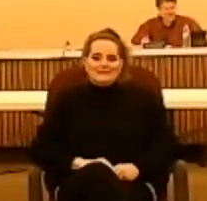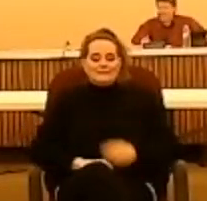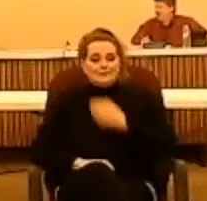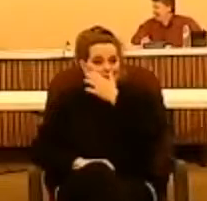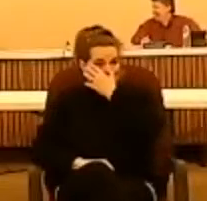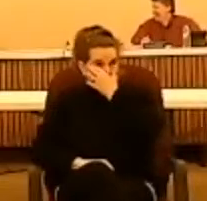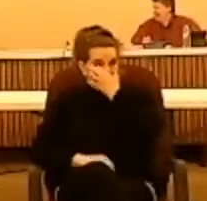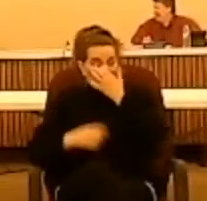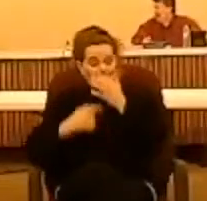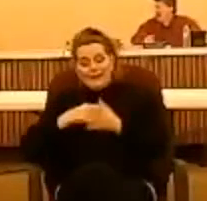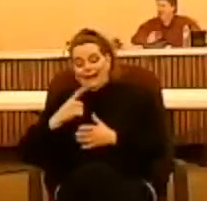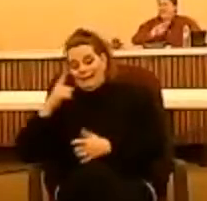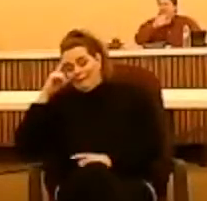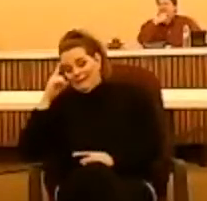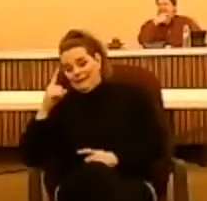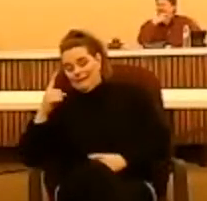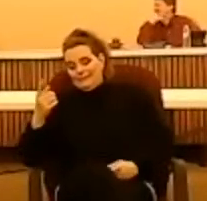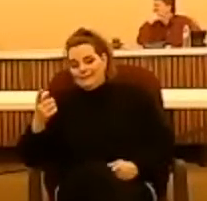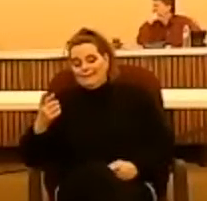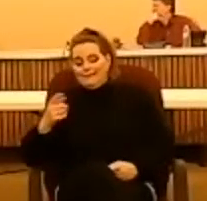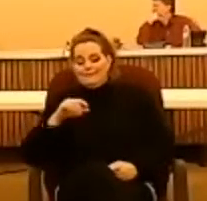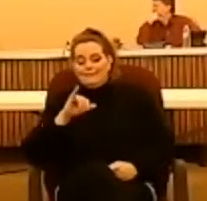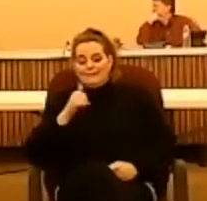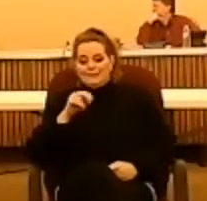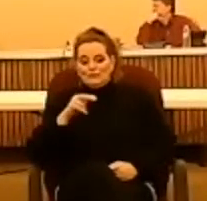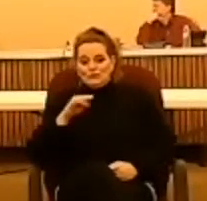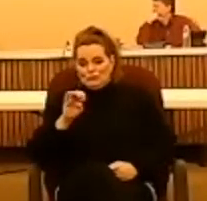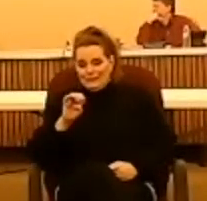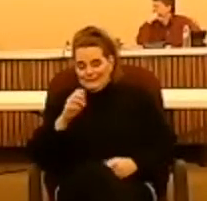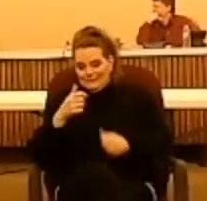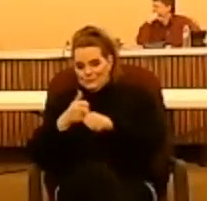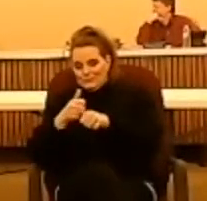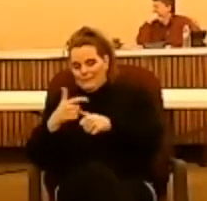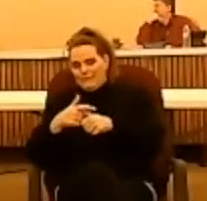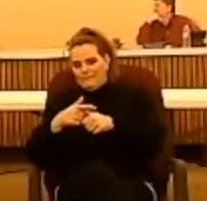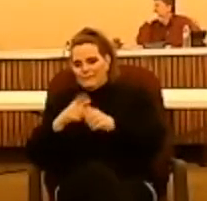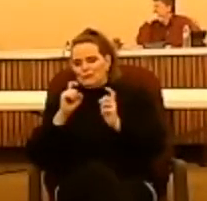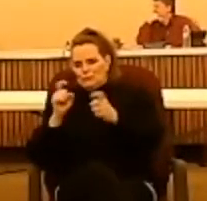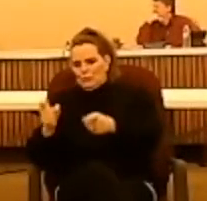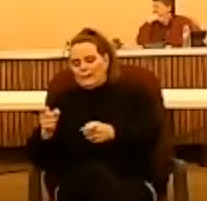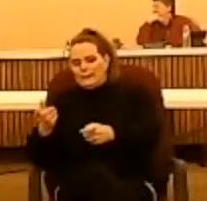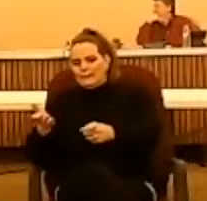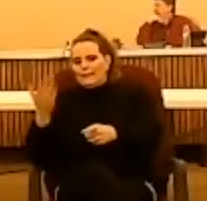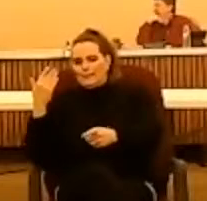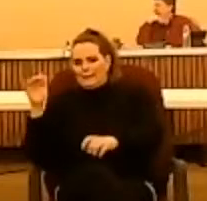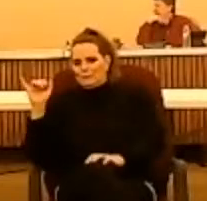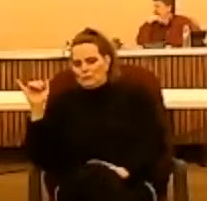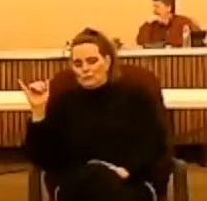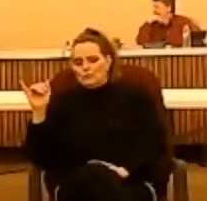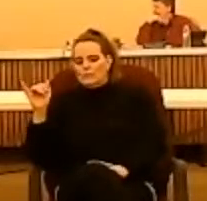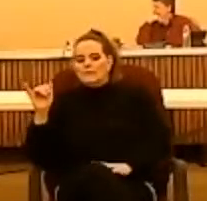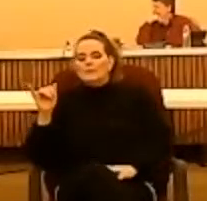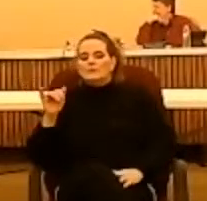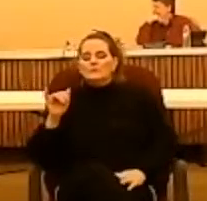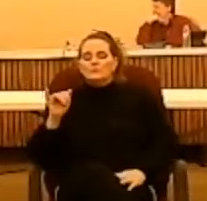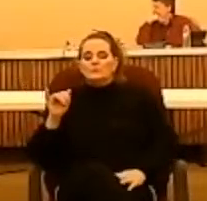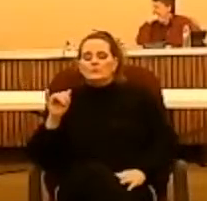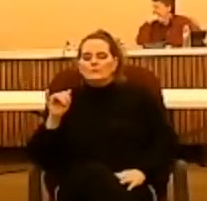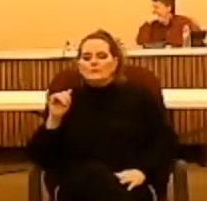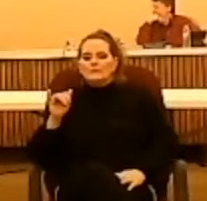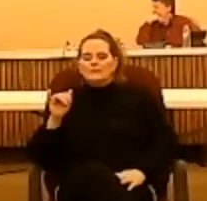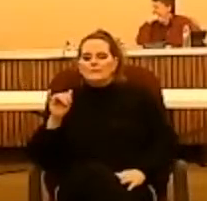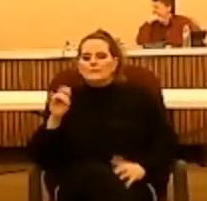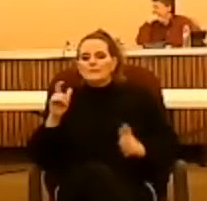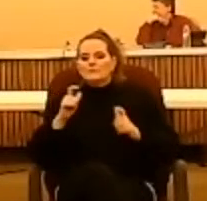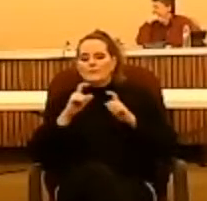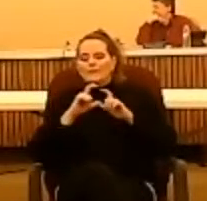And I believe that Janice has donated in the past to the large print collection. So,